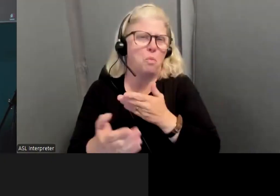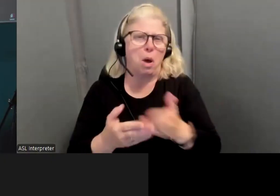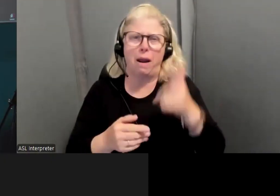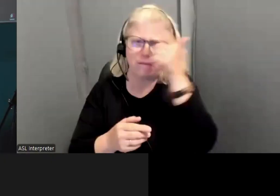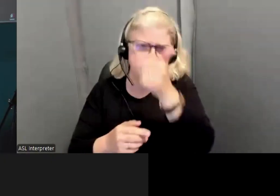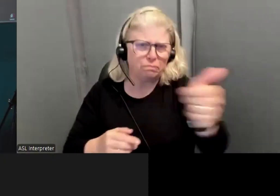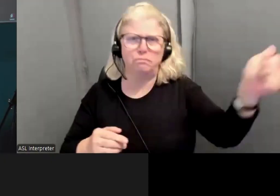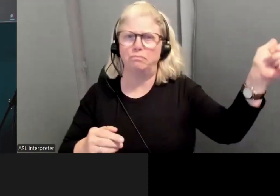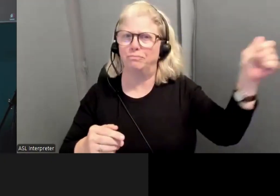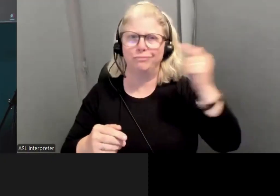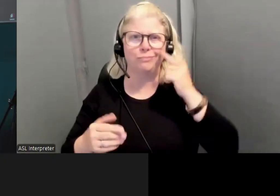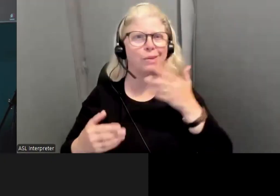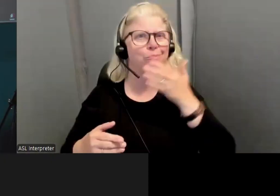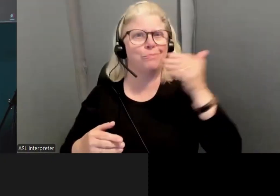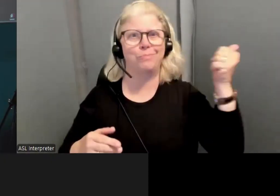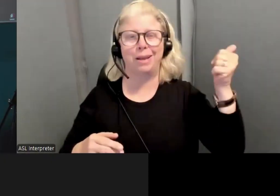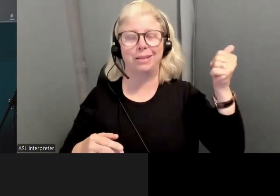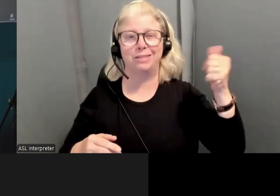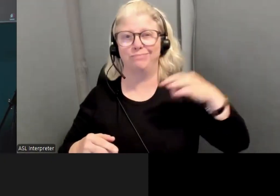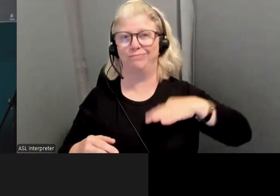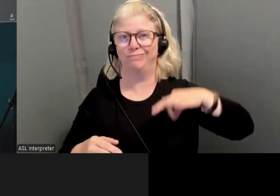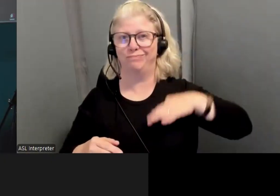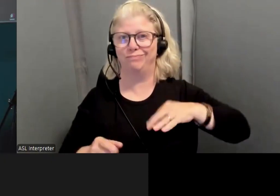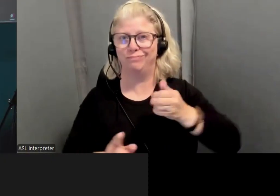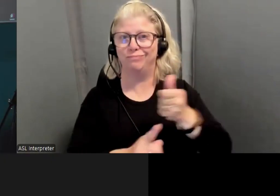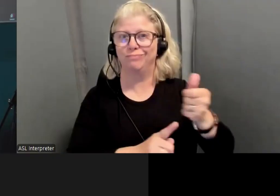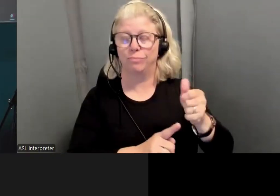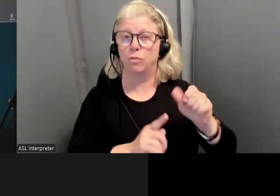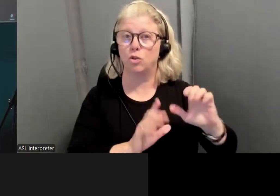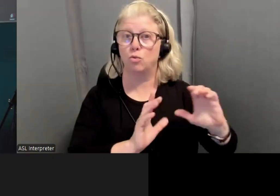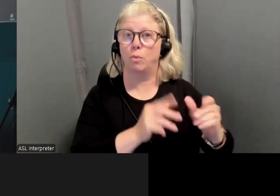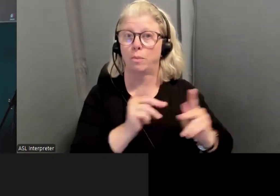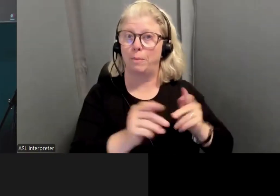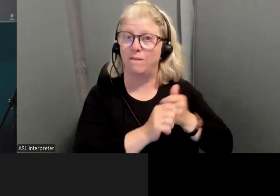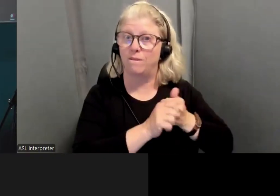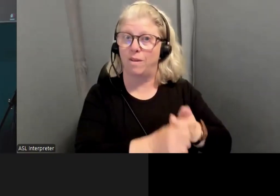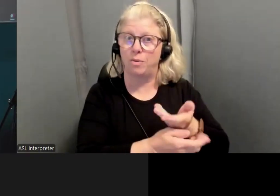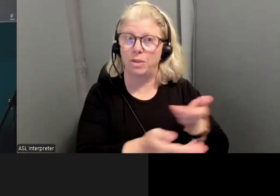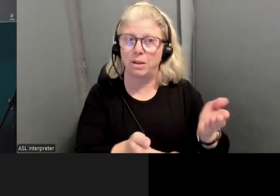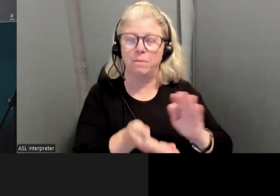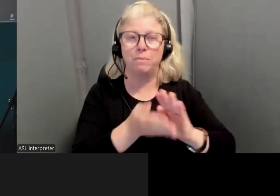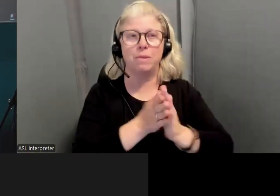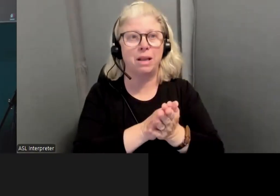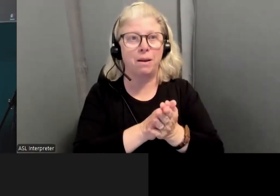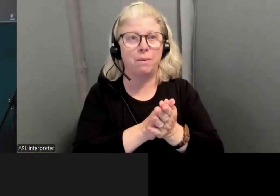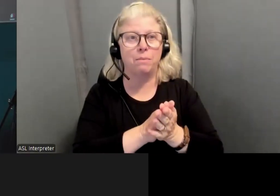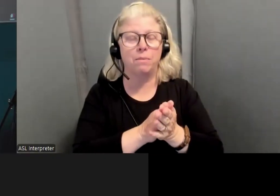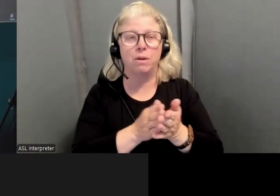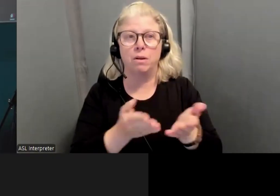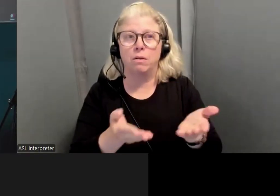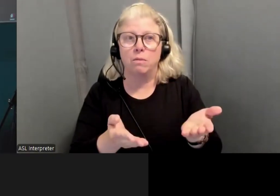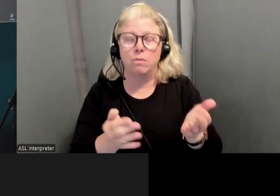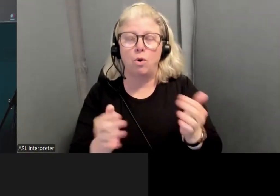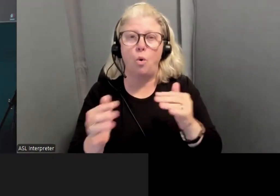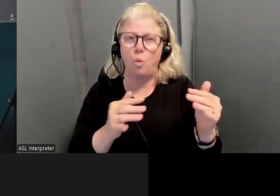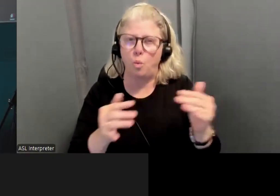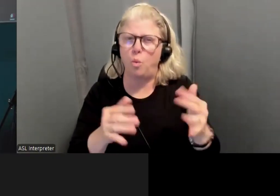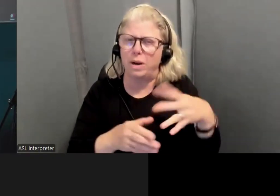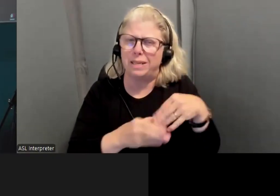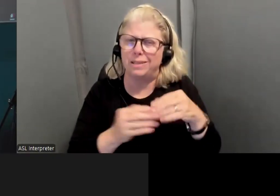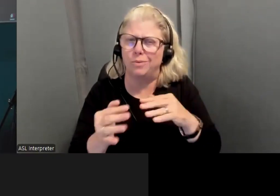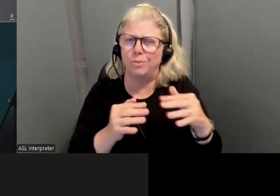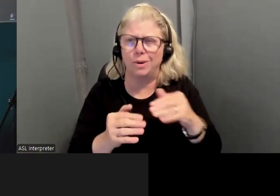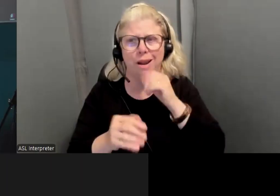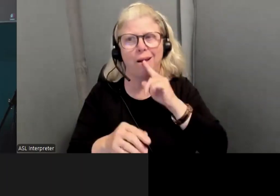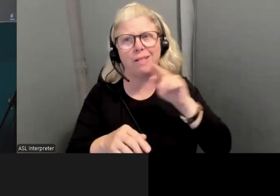they think is best for their own fraction of people who follows them. So it's become a war, an internal war, not